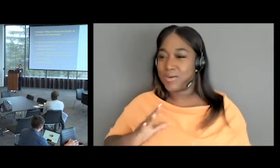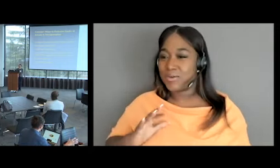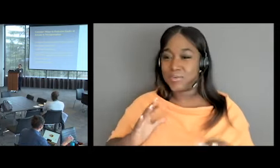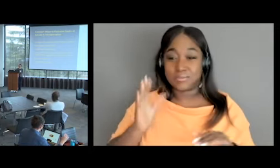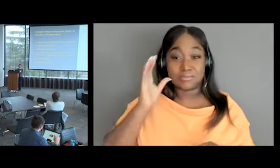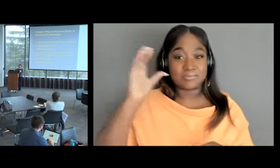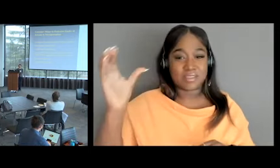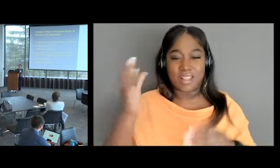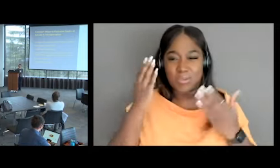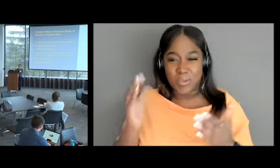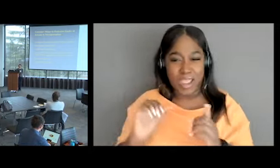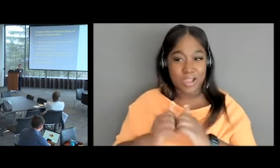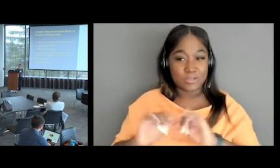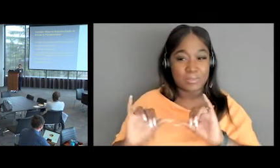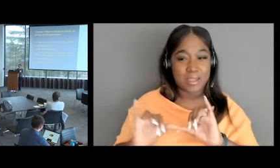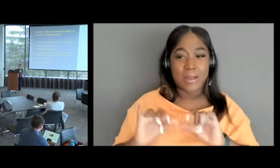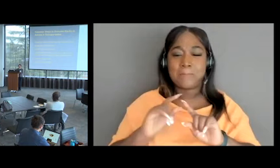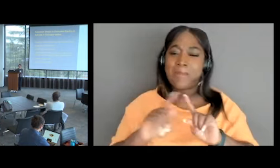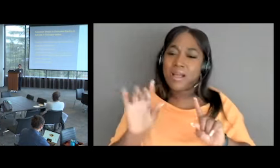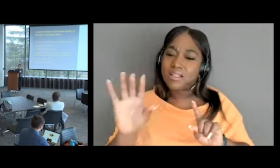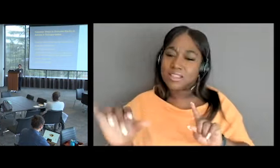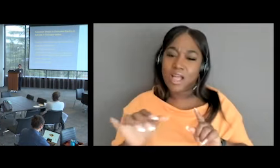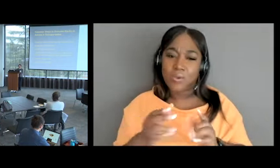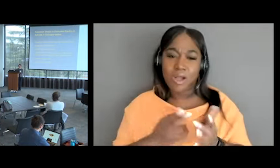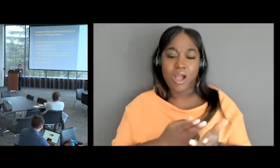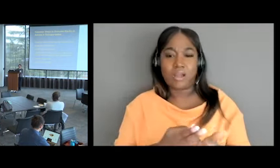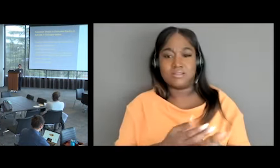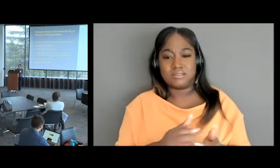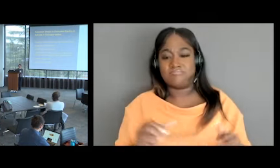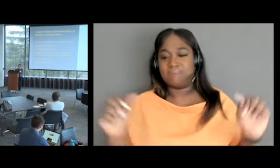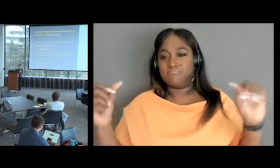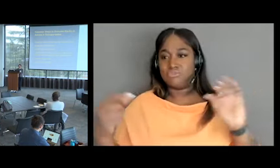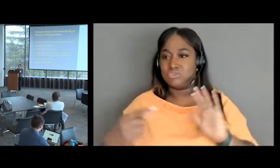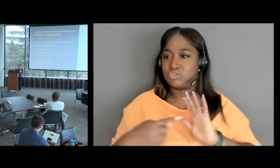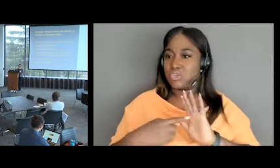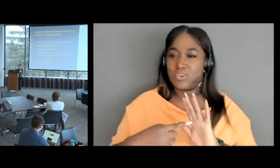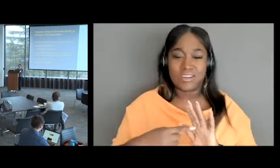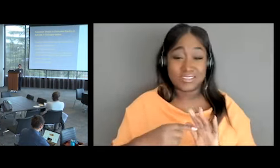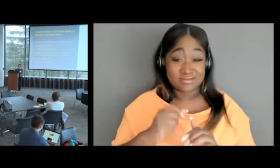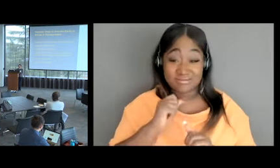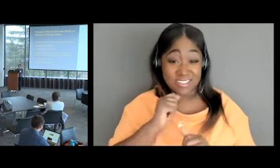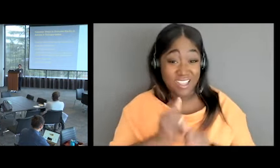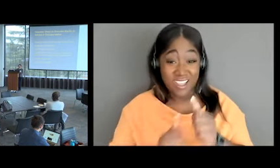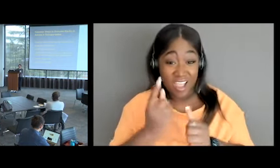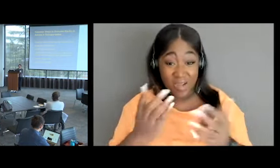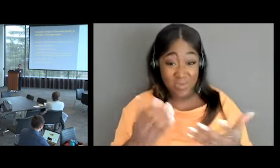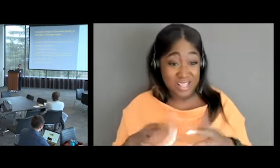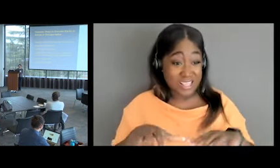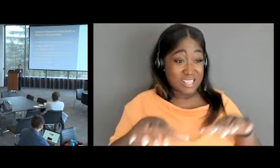about not everybody's going to want to leave the house and go take a 3-hour trip every